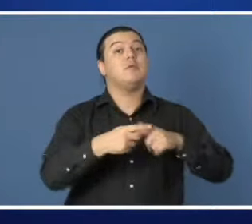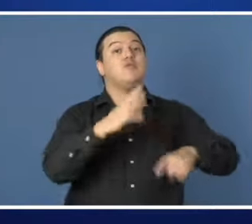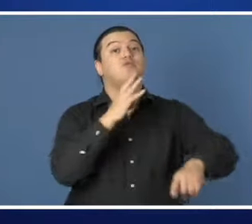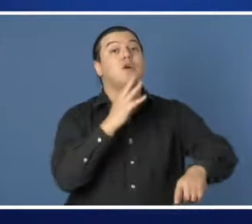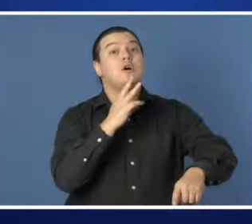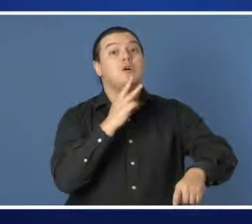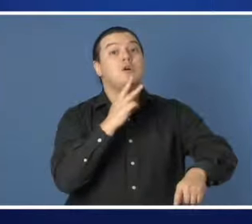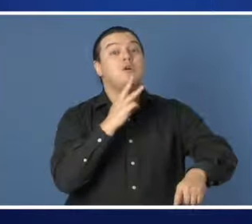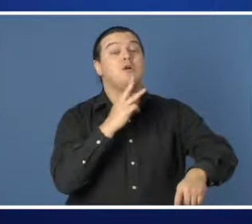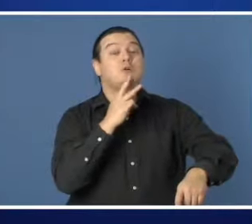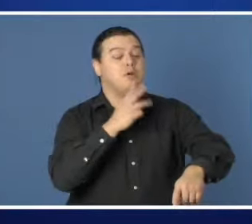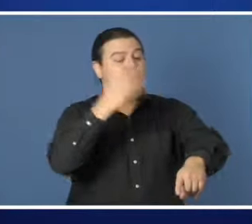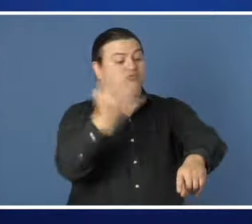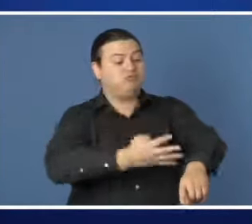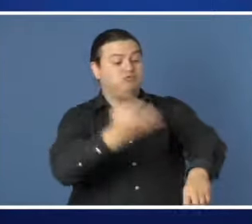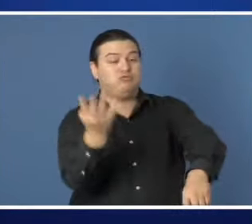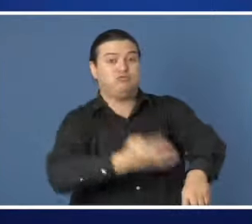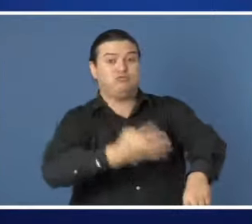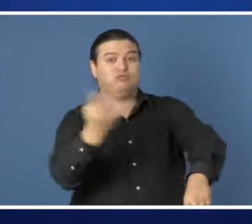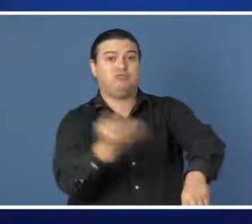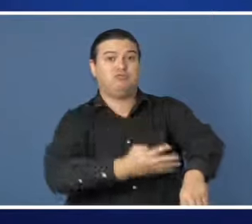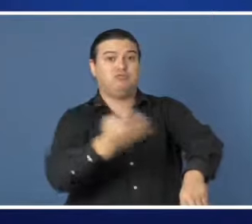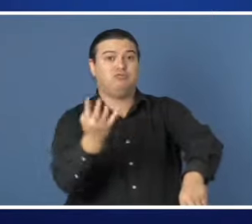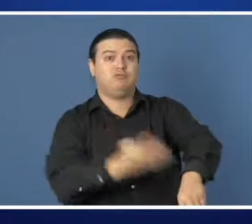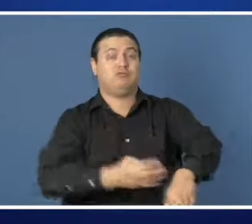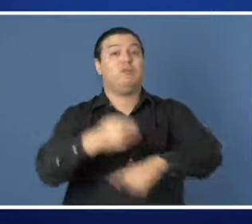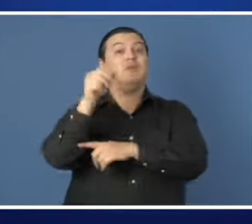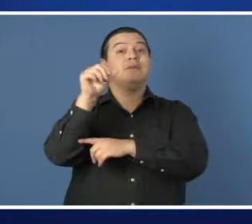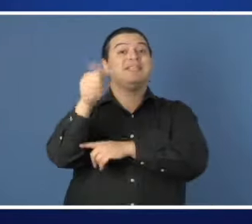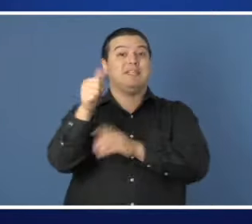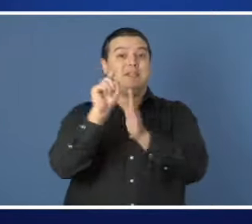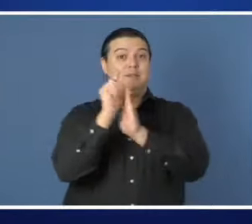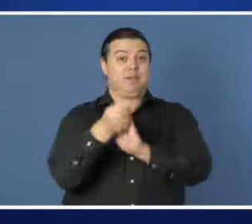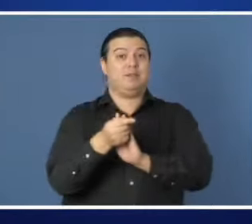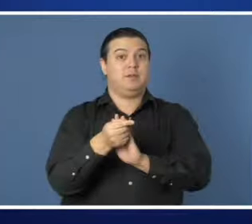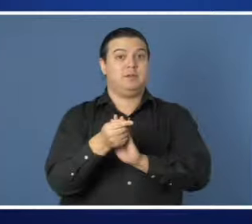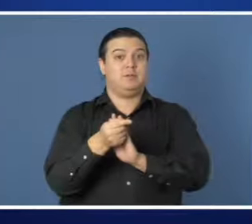Flood skin with water for 10 minutes.